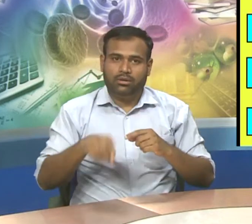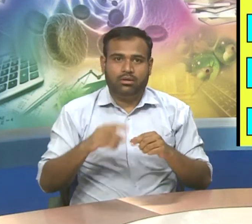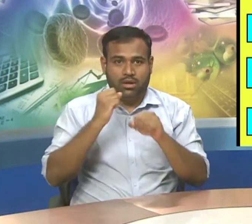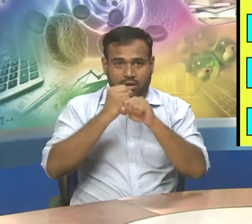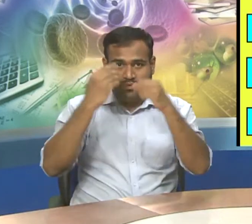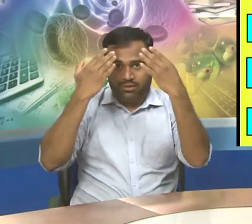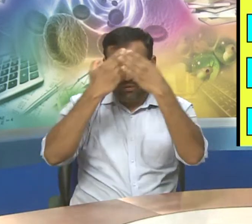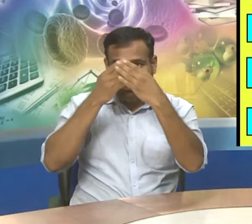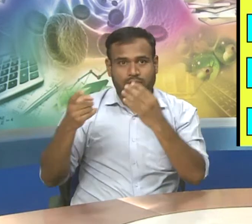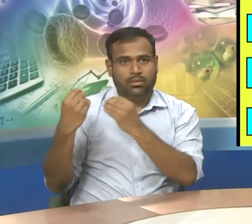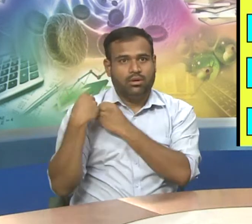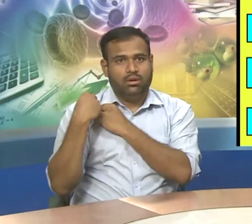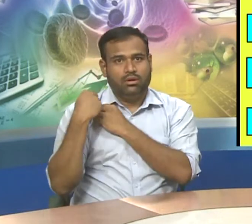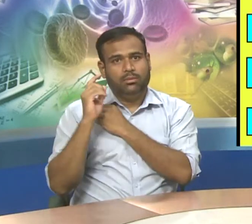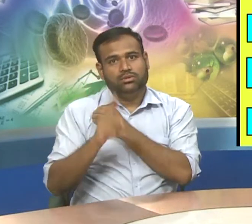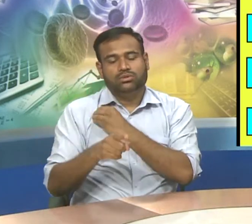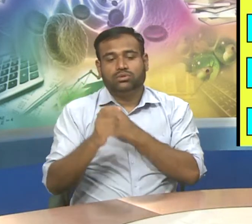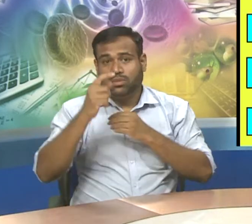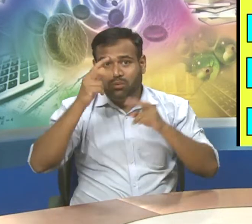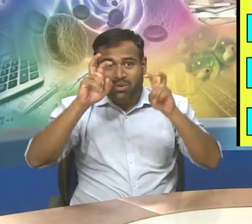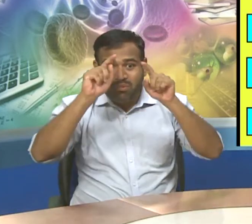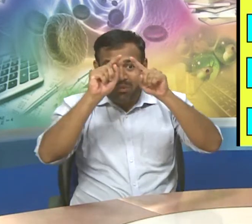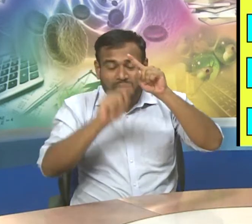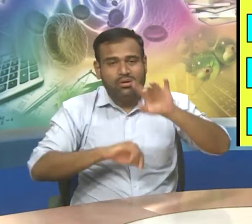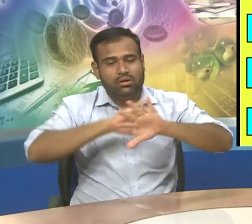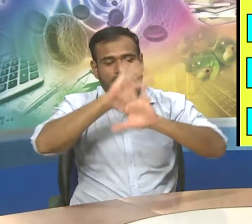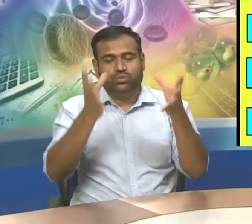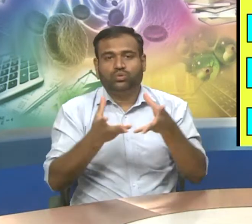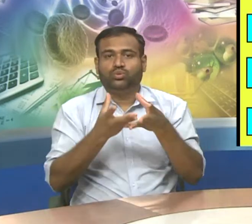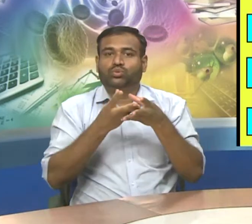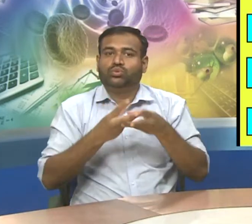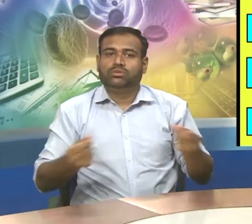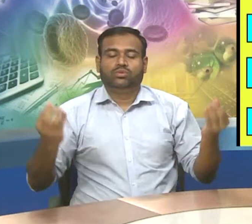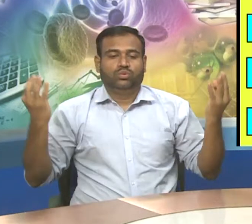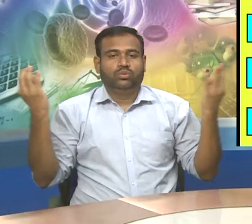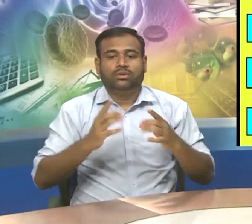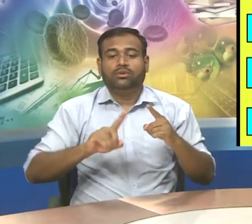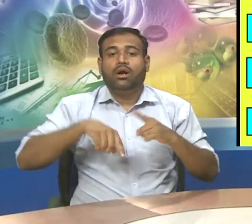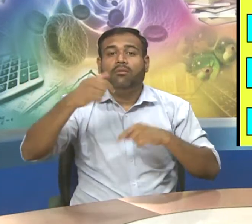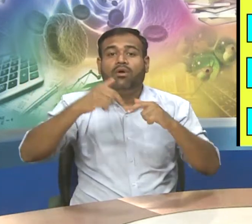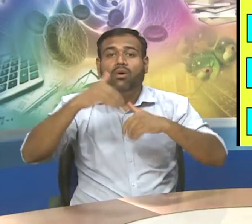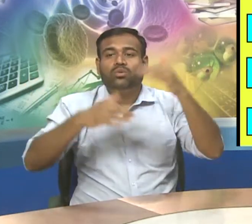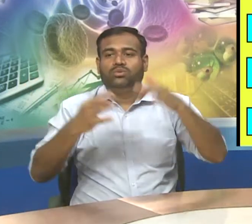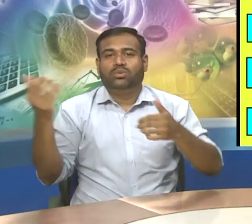As after a certain period of time, the assembly gets dissolved